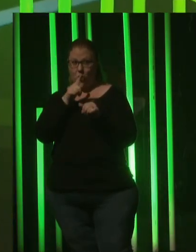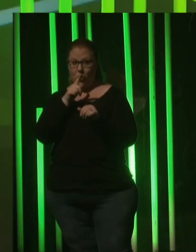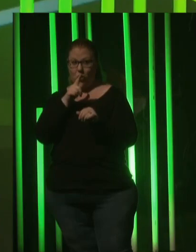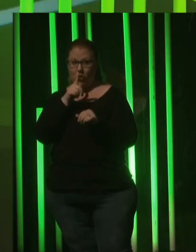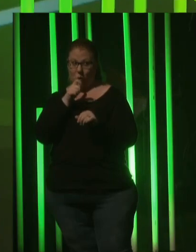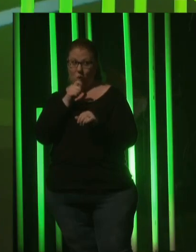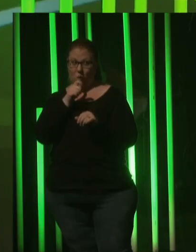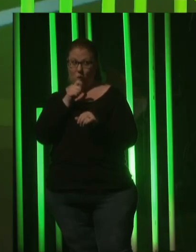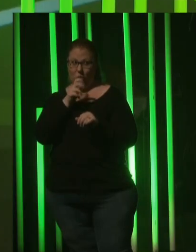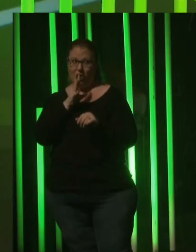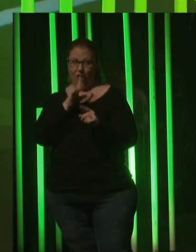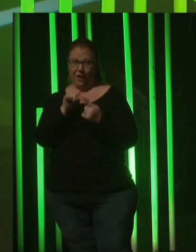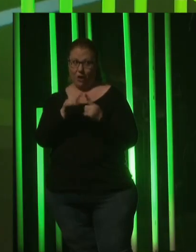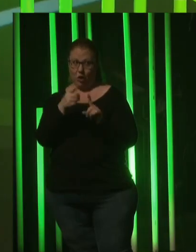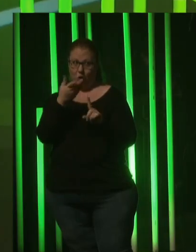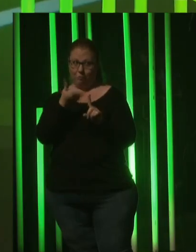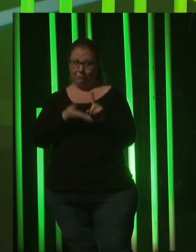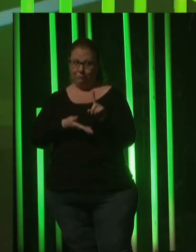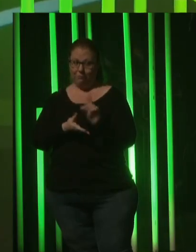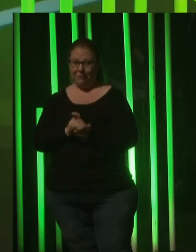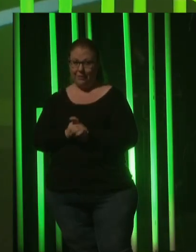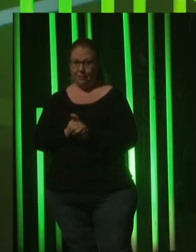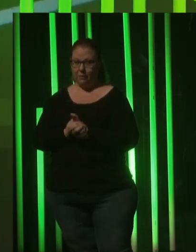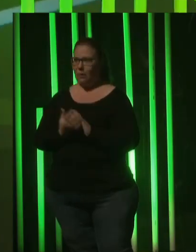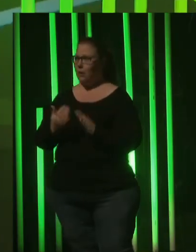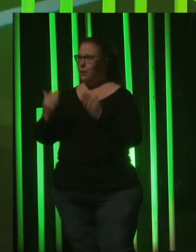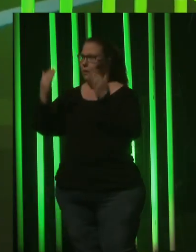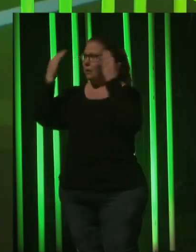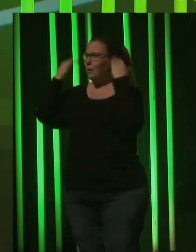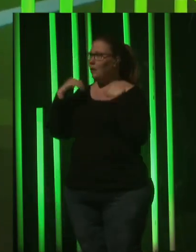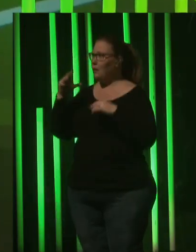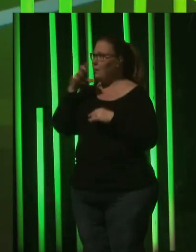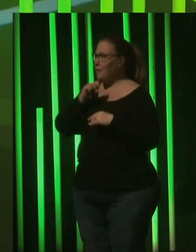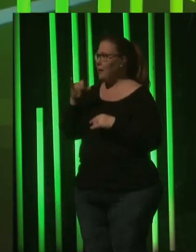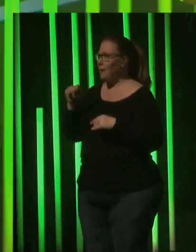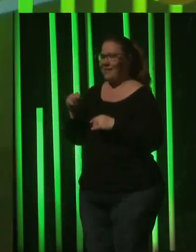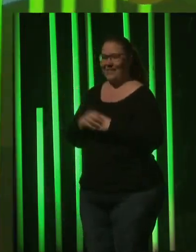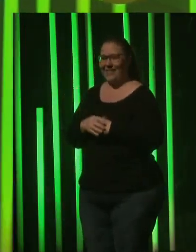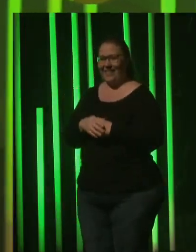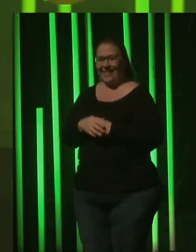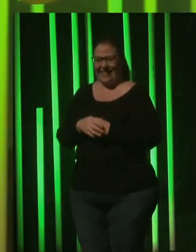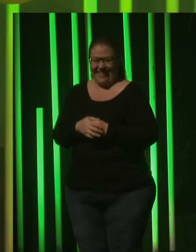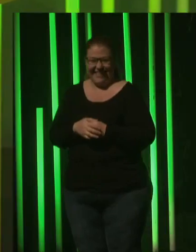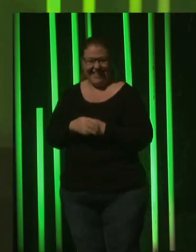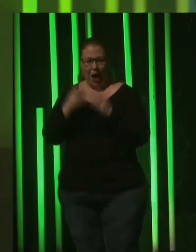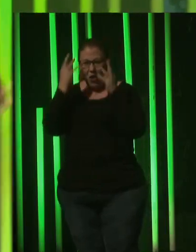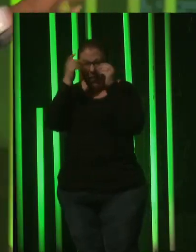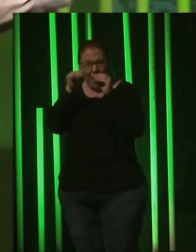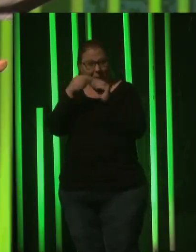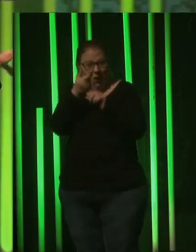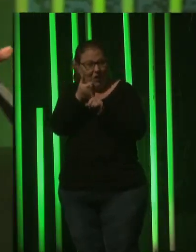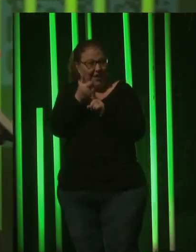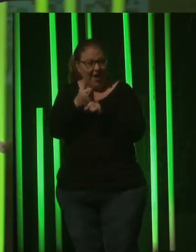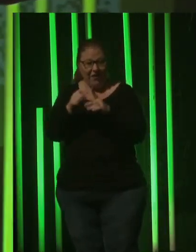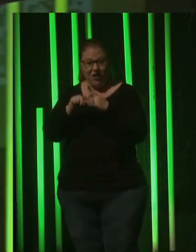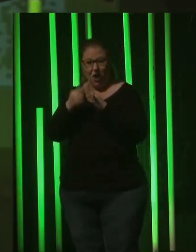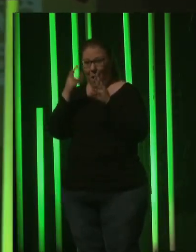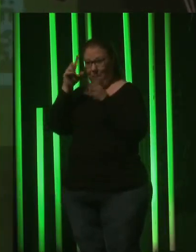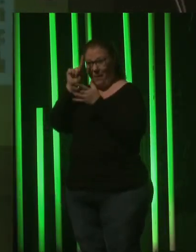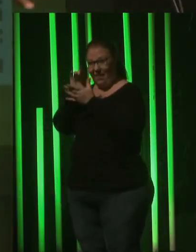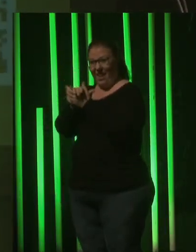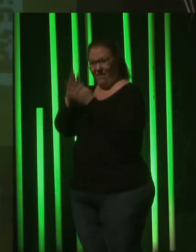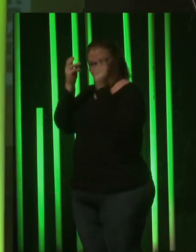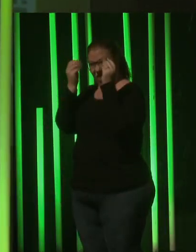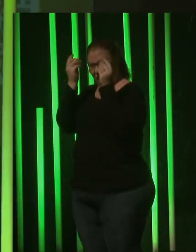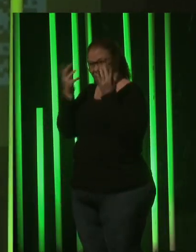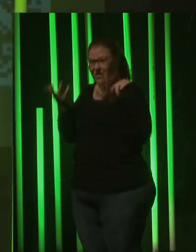to. You missed that. Did that go over your head? You're talking to yourself and you'll start believing it.